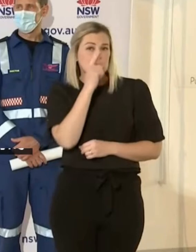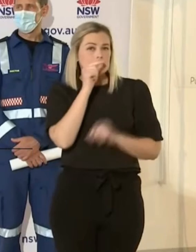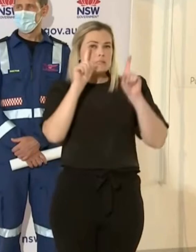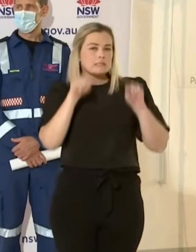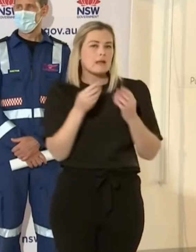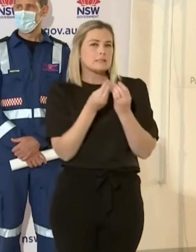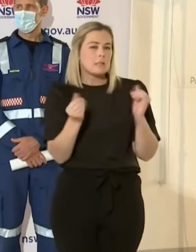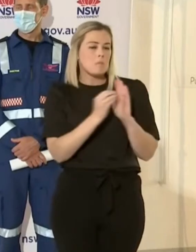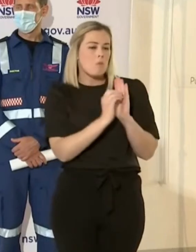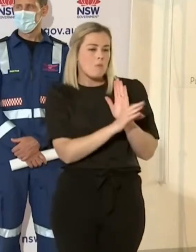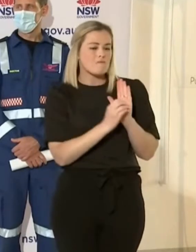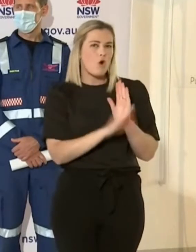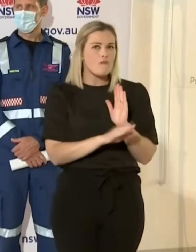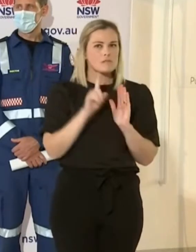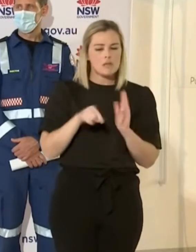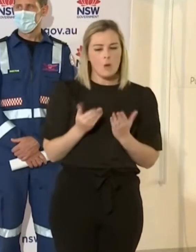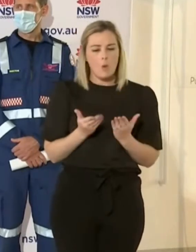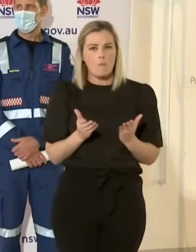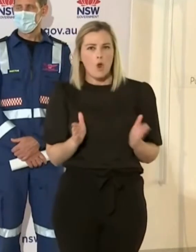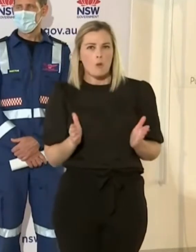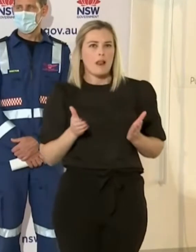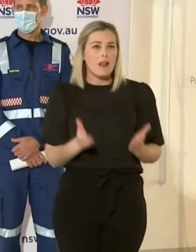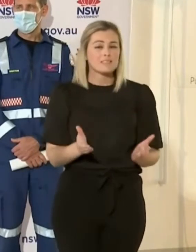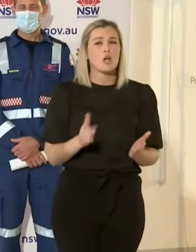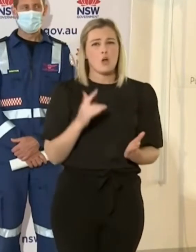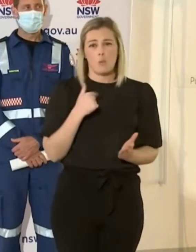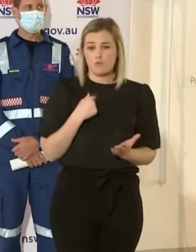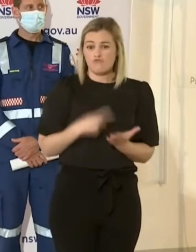Dr. Chant has said many times, we'd rather be up to 85 or 90%.